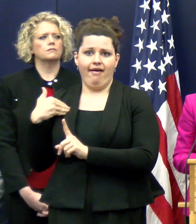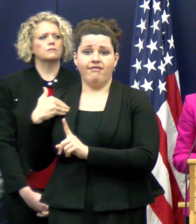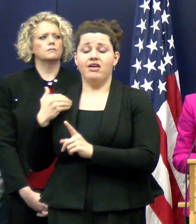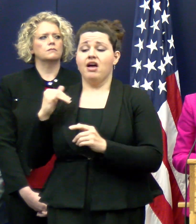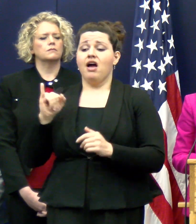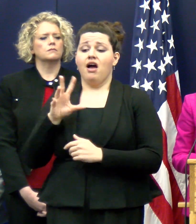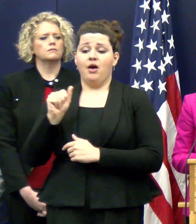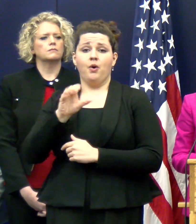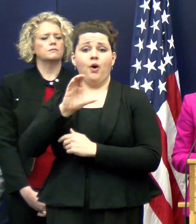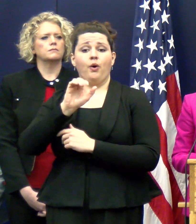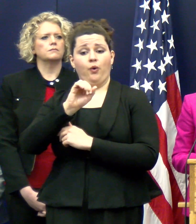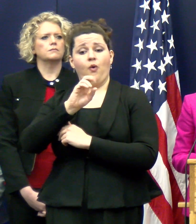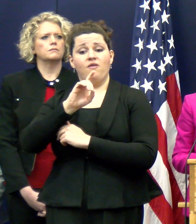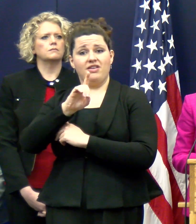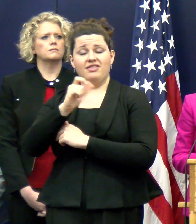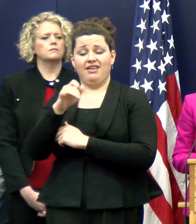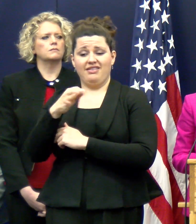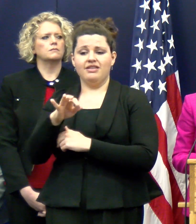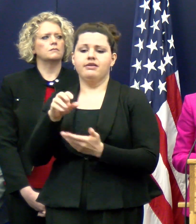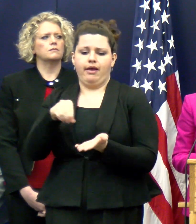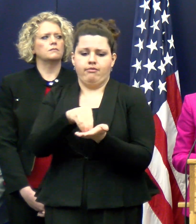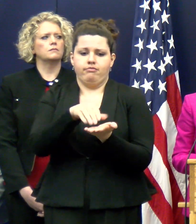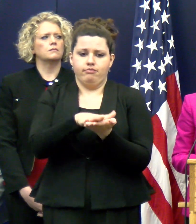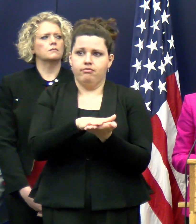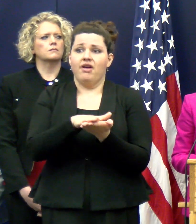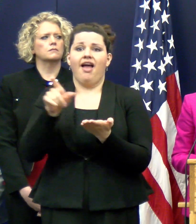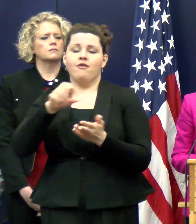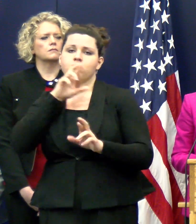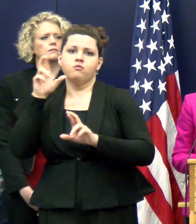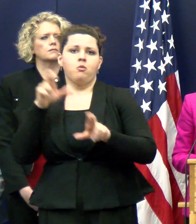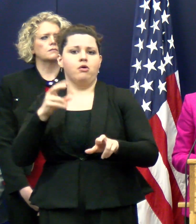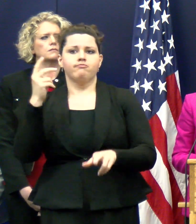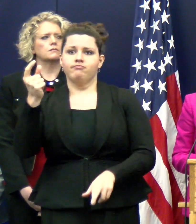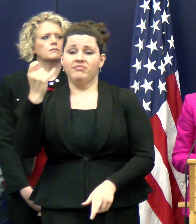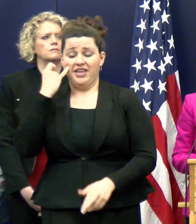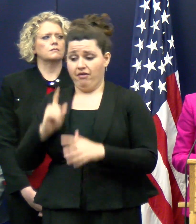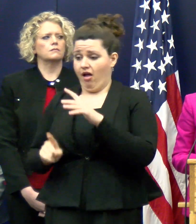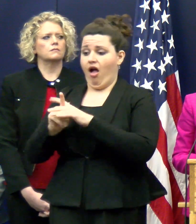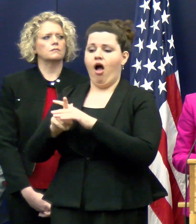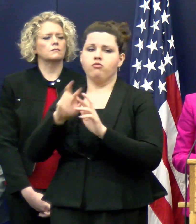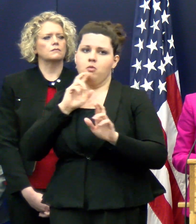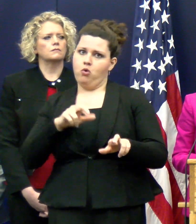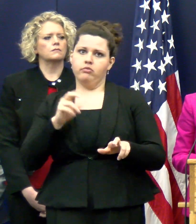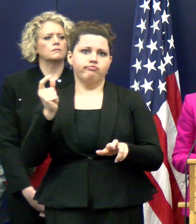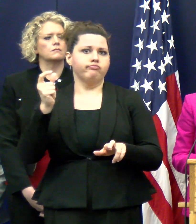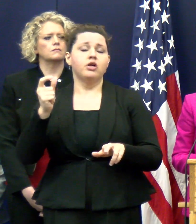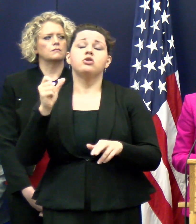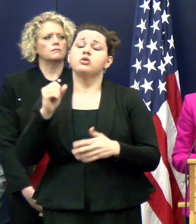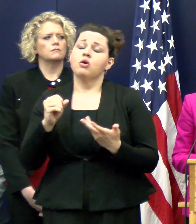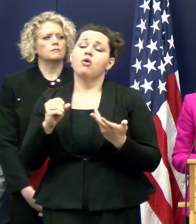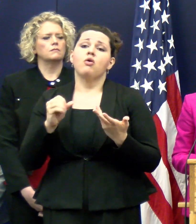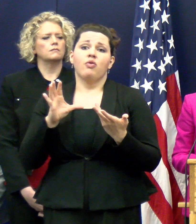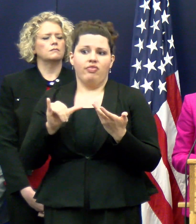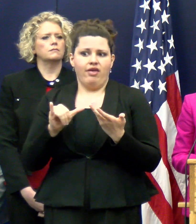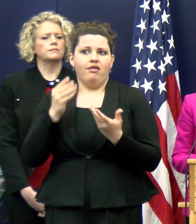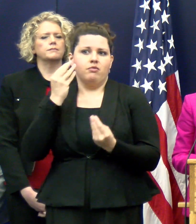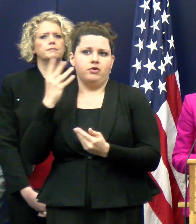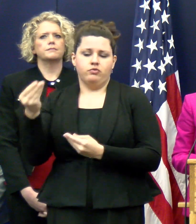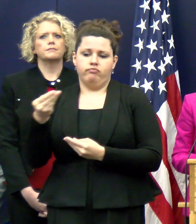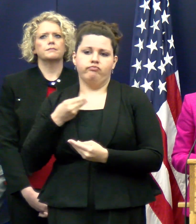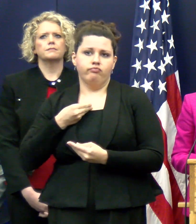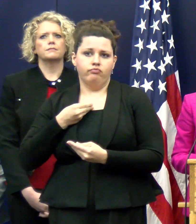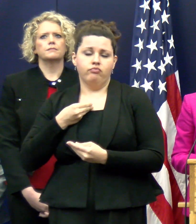state of Iowa, and so those have to be reported immediately to the department by the healthcare provider, and so that's how we receive that